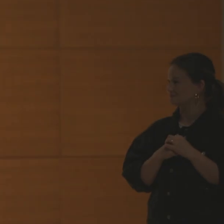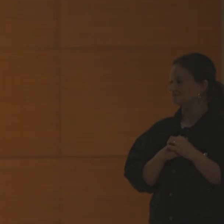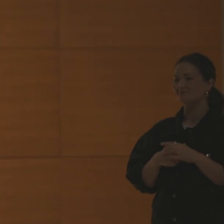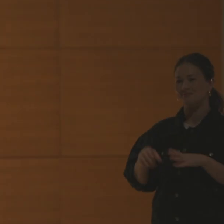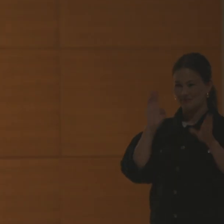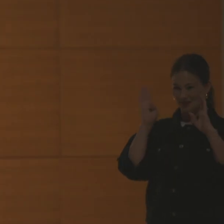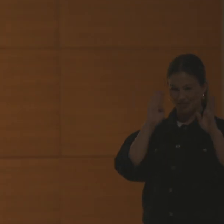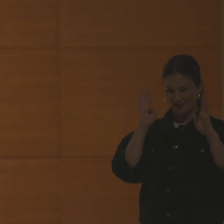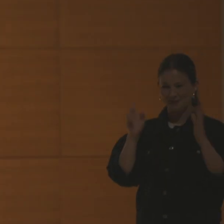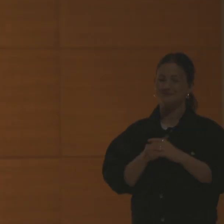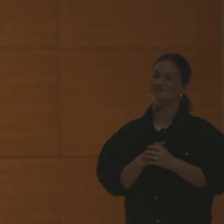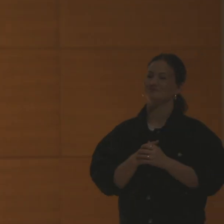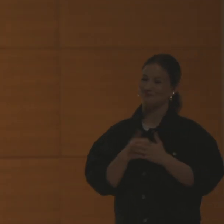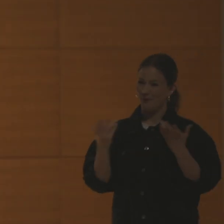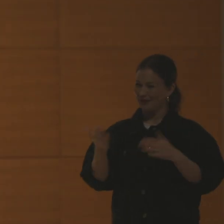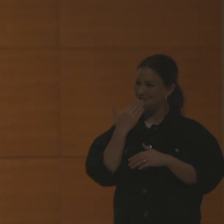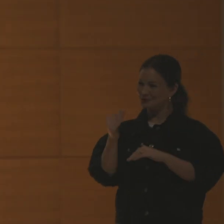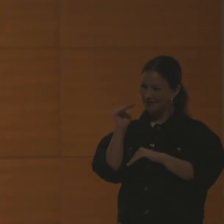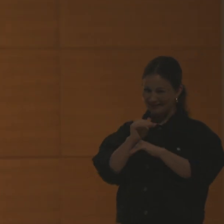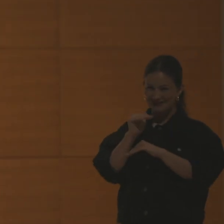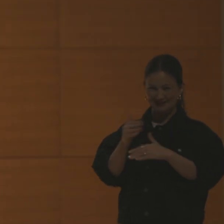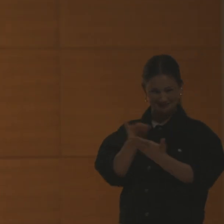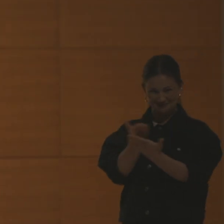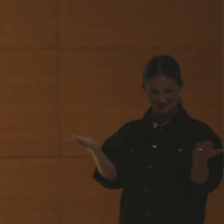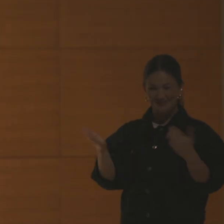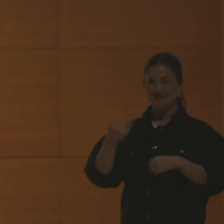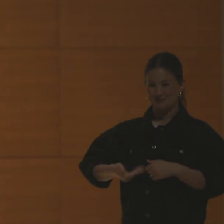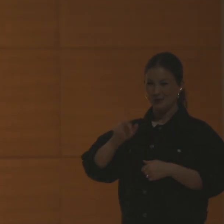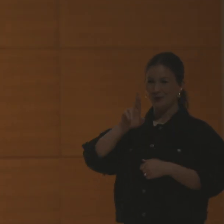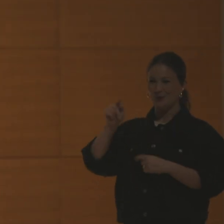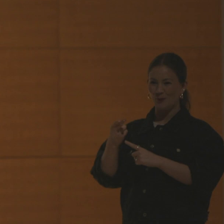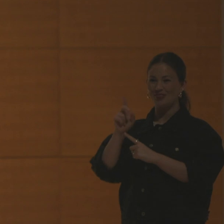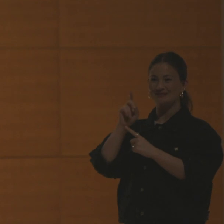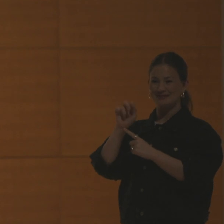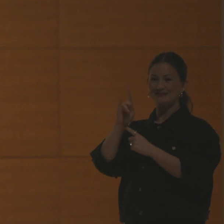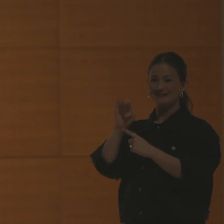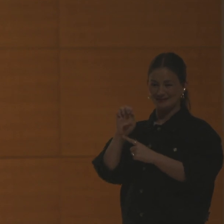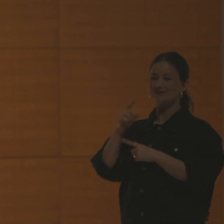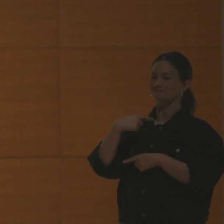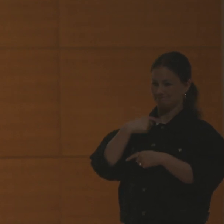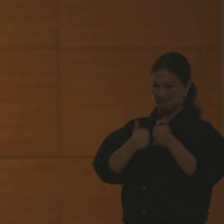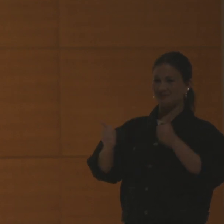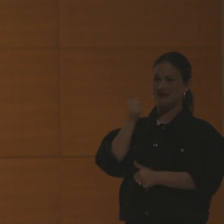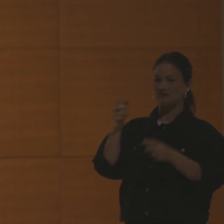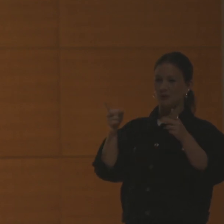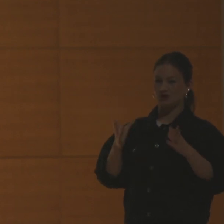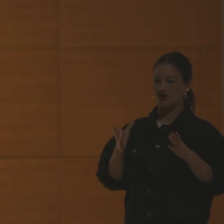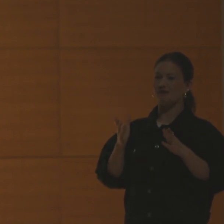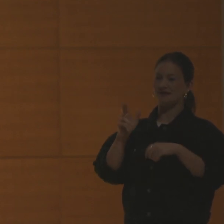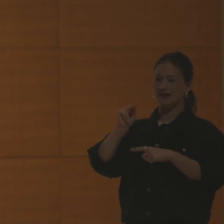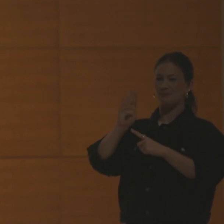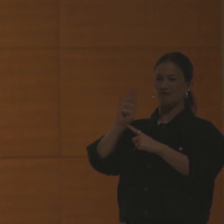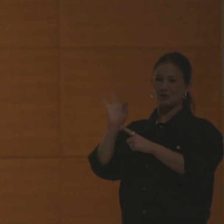Hello. Well, good evening, everyone. I'm Ruth Dickey. I have the tremendous pleasure of serving as the Executive Director of the National Book Foundation,